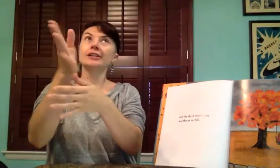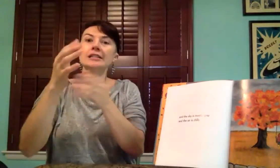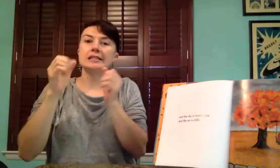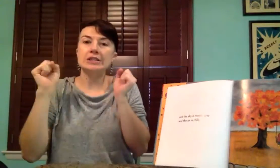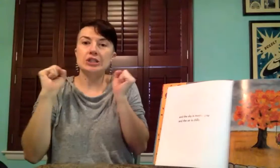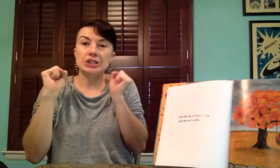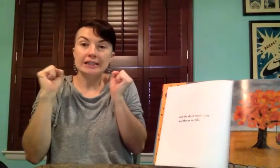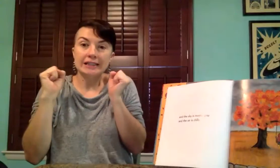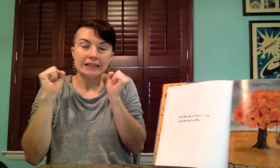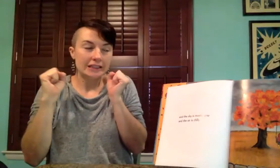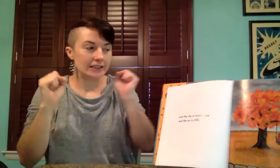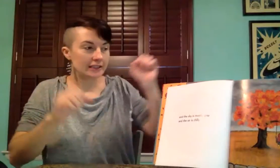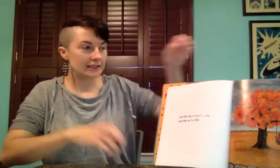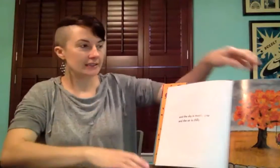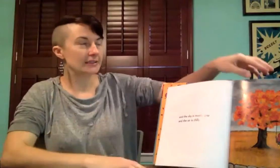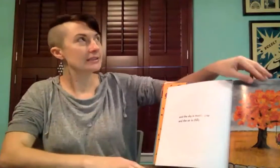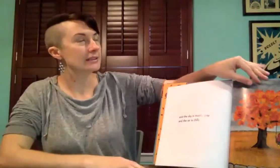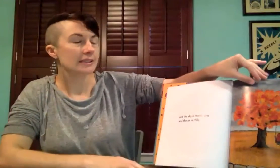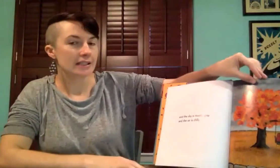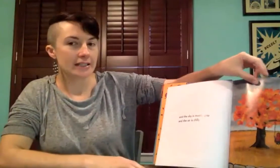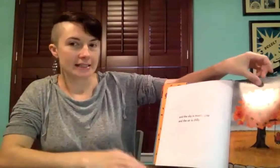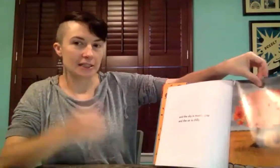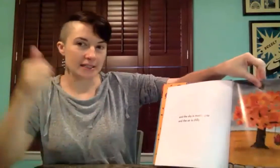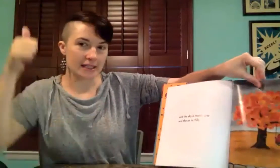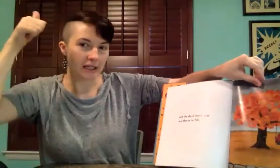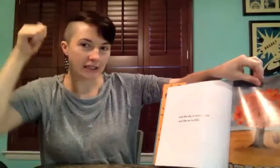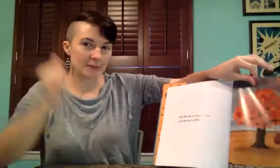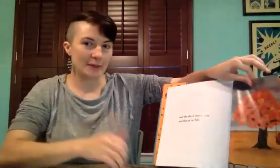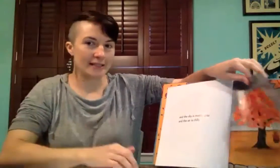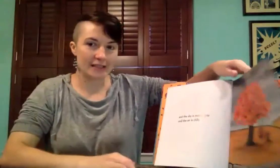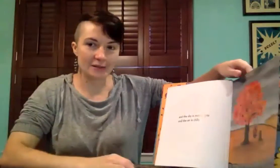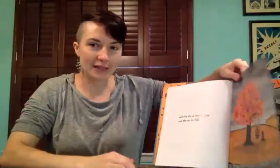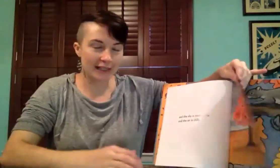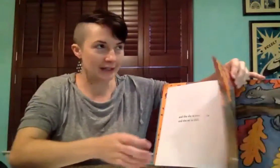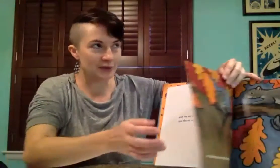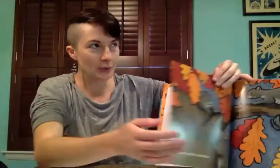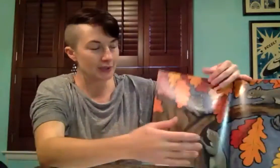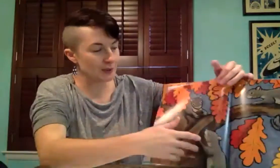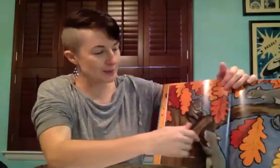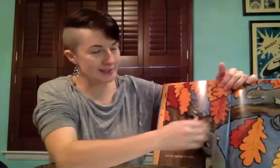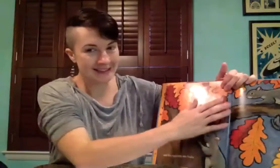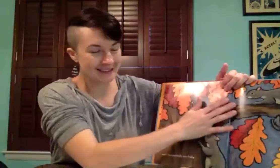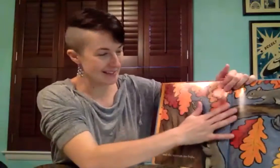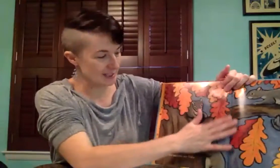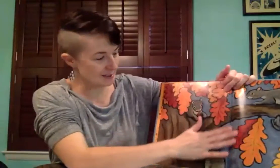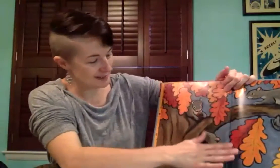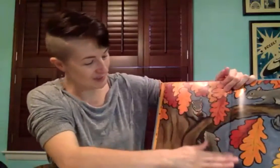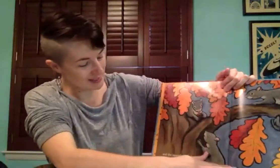is chilly. Sorry, there's a helicopter passing overhead. I have the window open. Sorry if it's